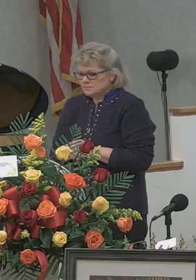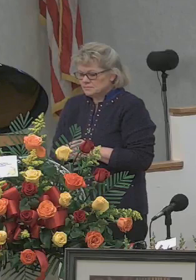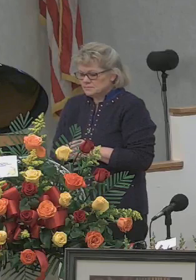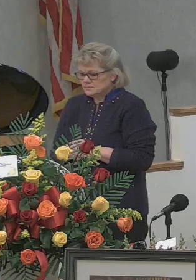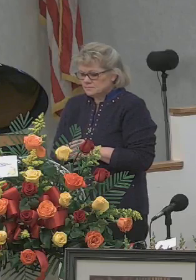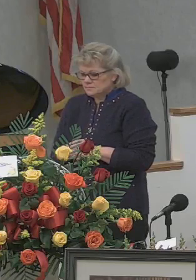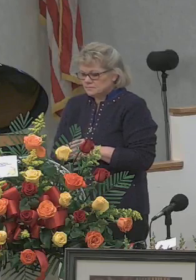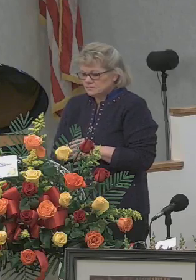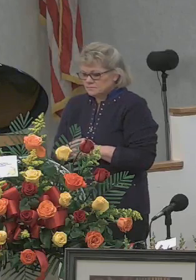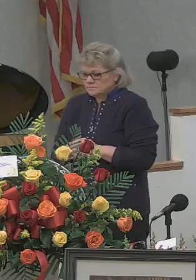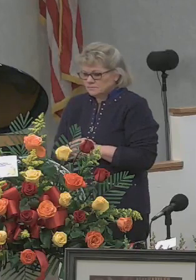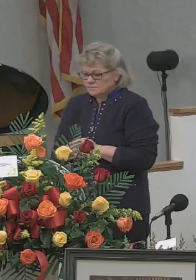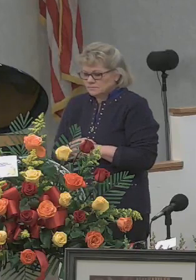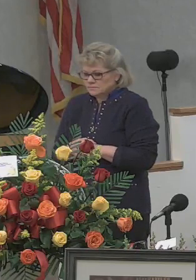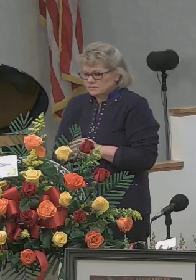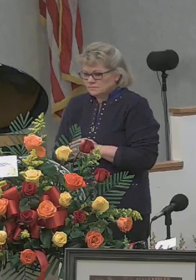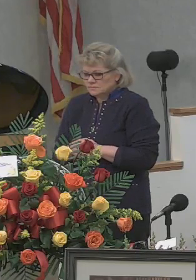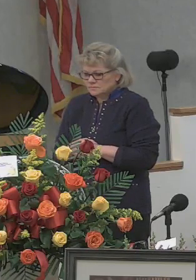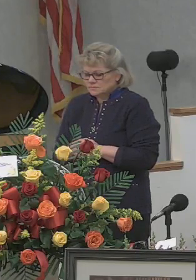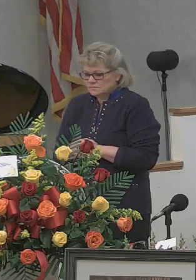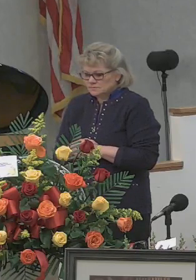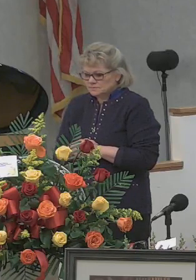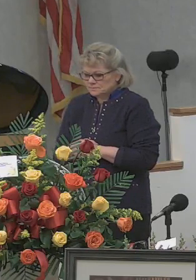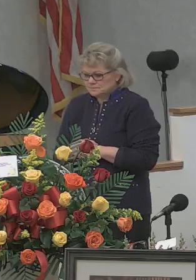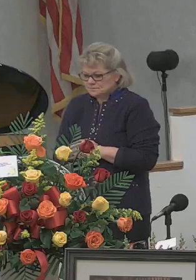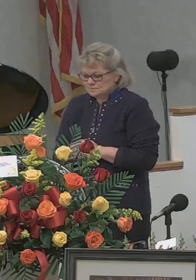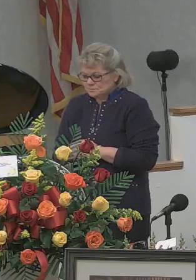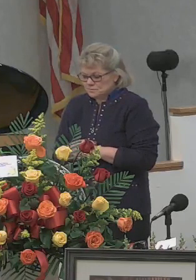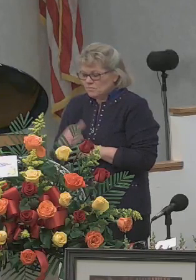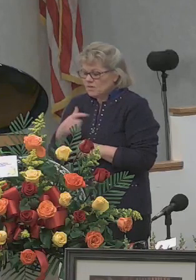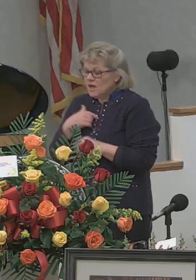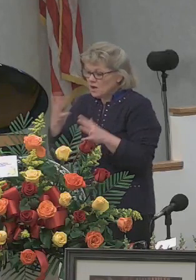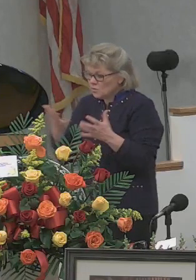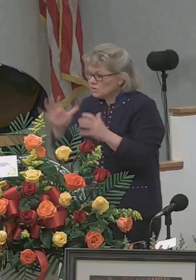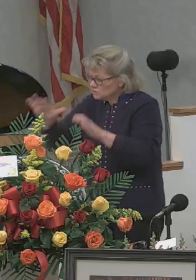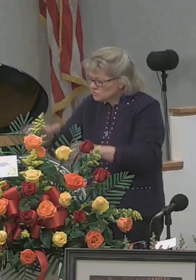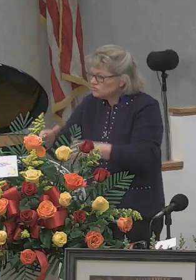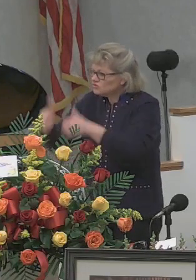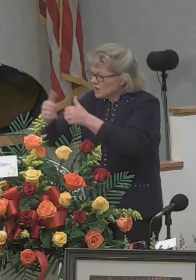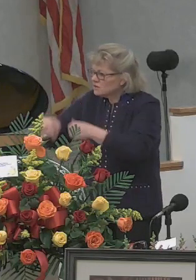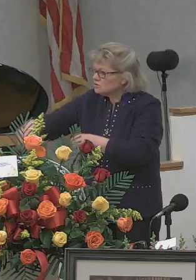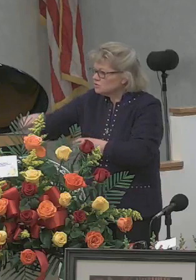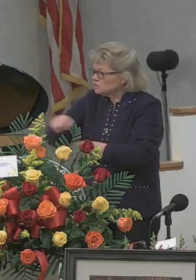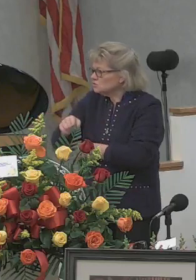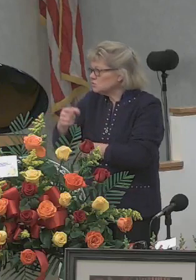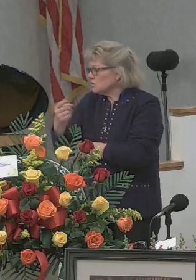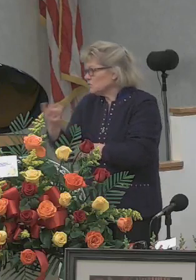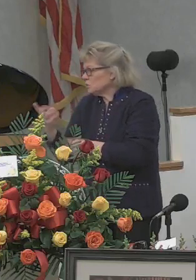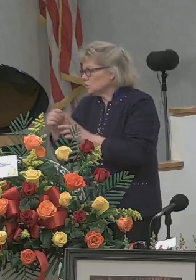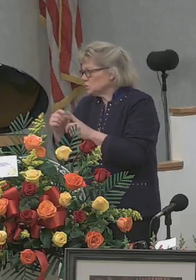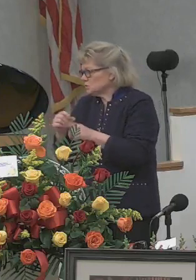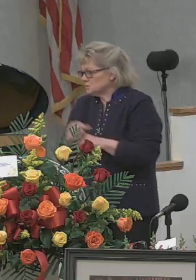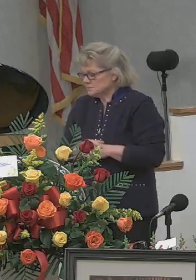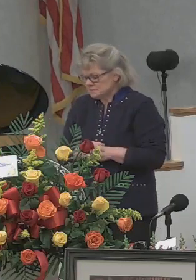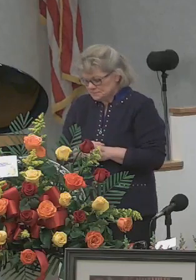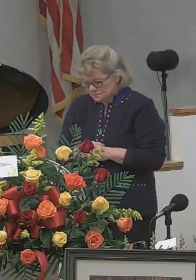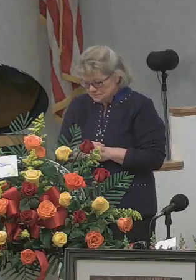So, with that being said, I want to challenge you all with a couple words.